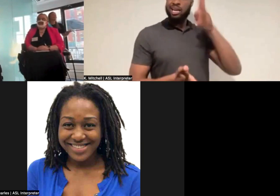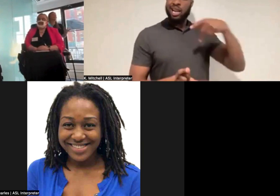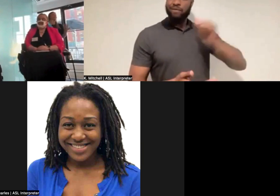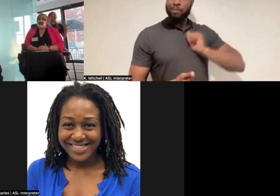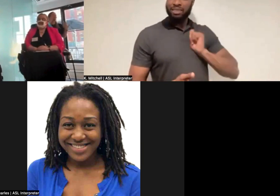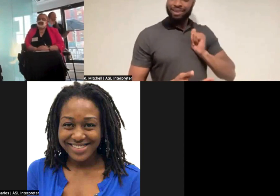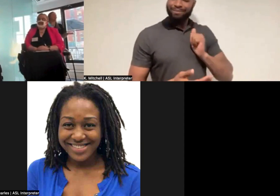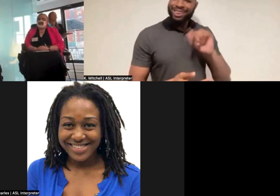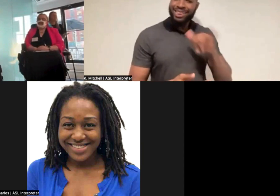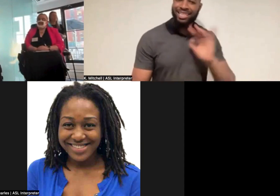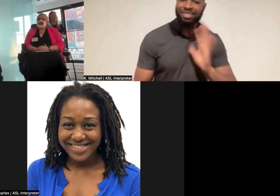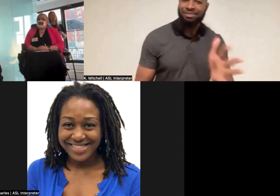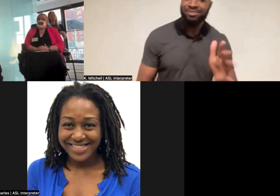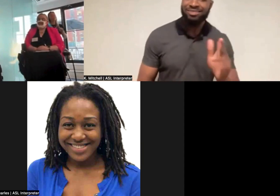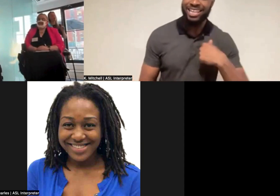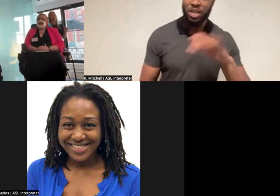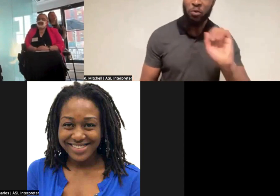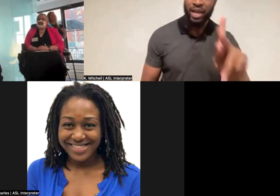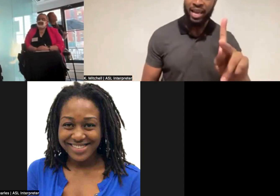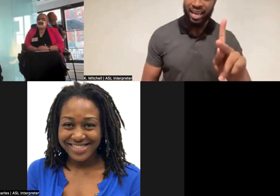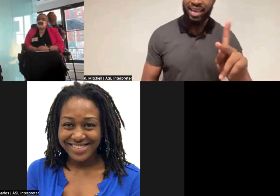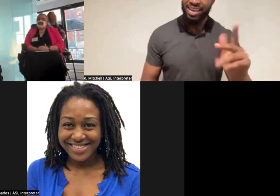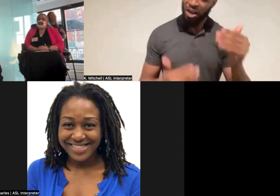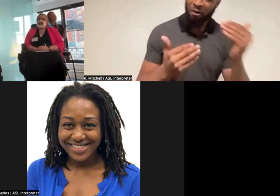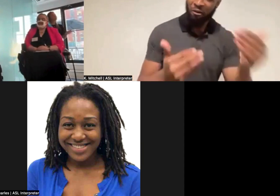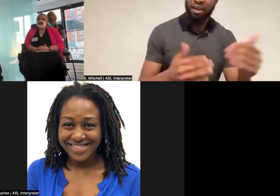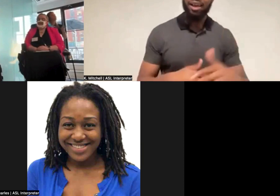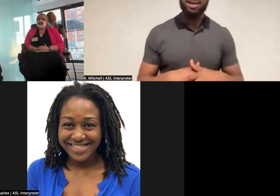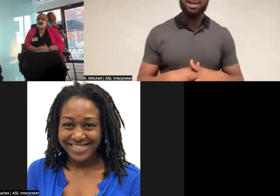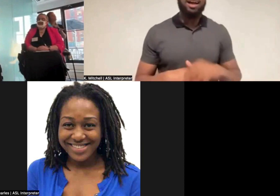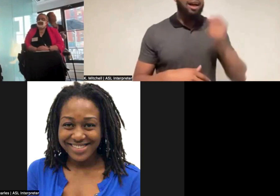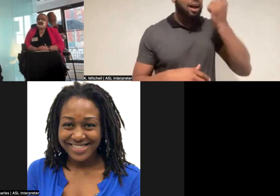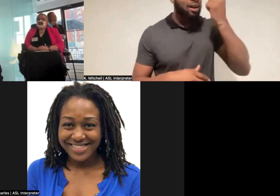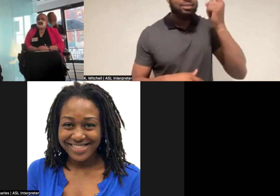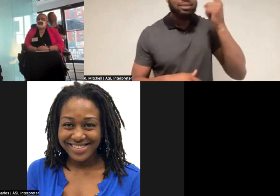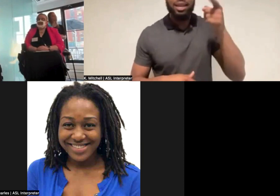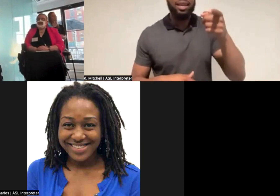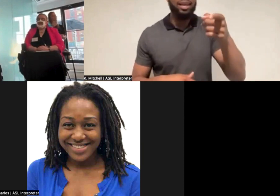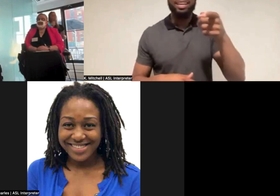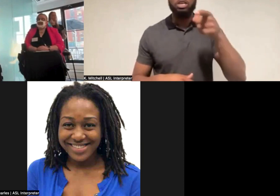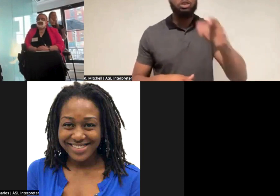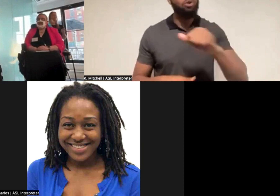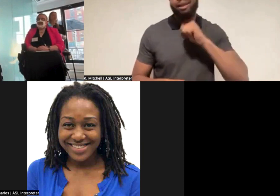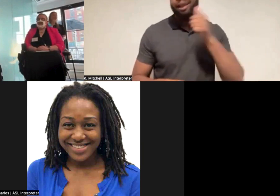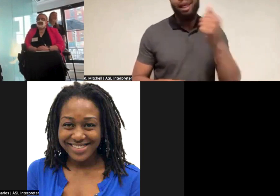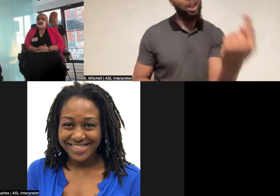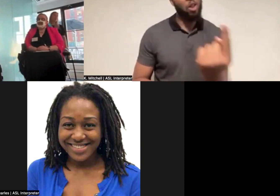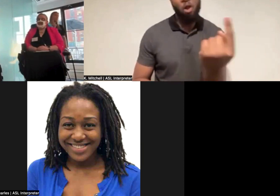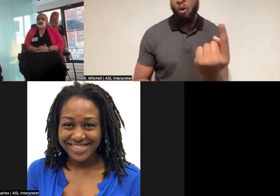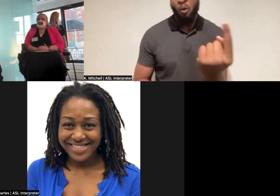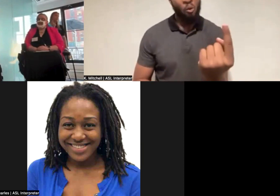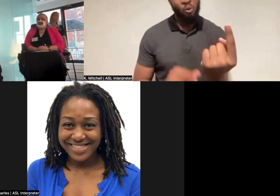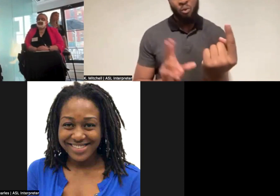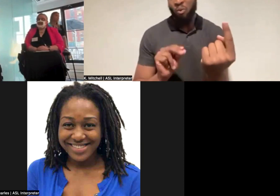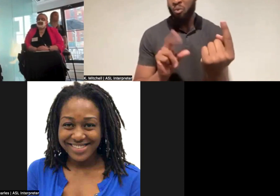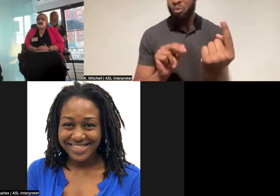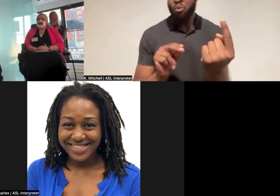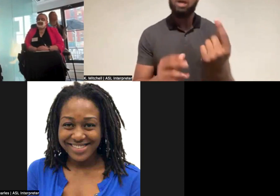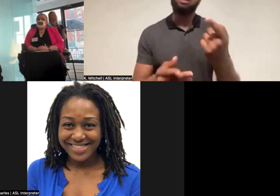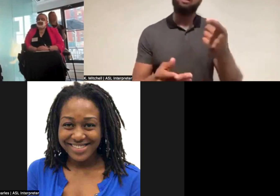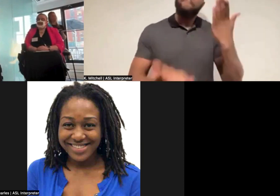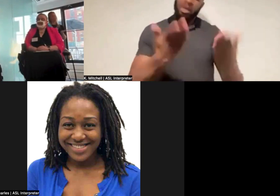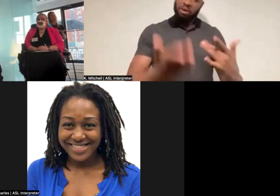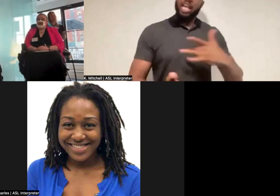yeah, and understand that you're not the only, you know, you're not alone. Maybe it may feel like that, it certainly does